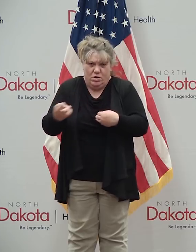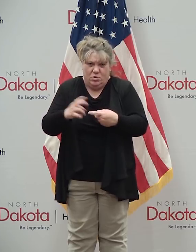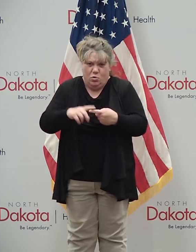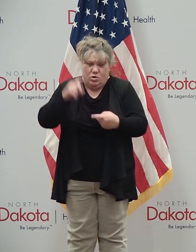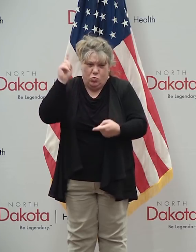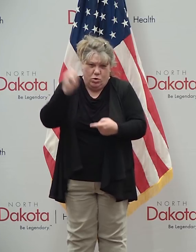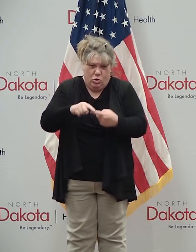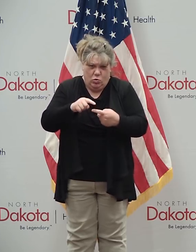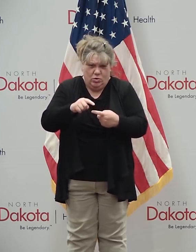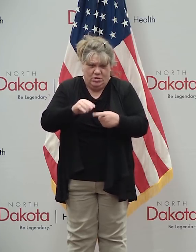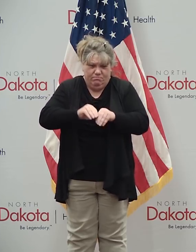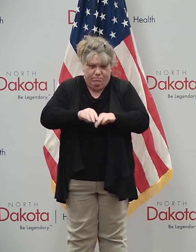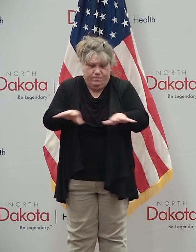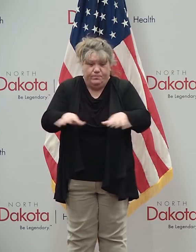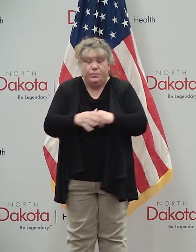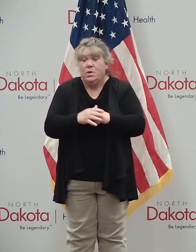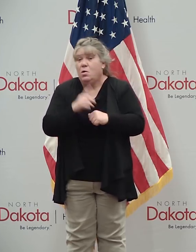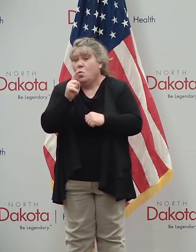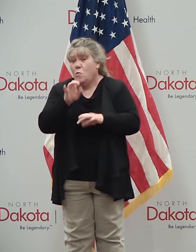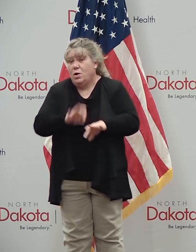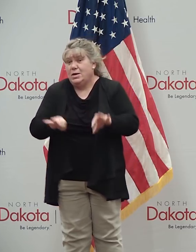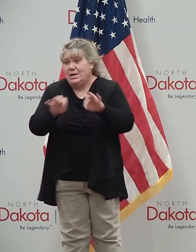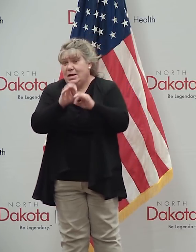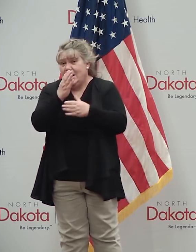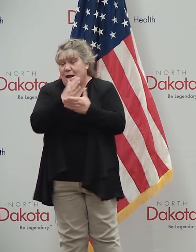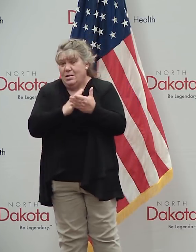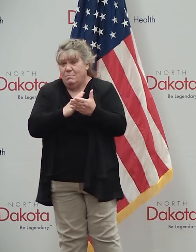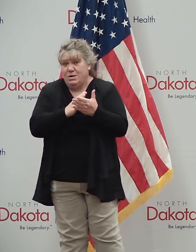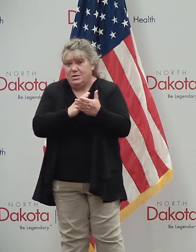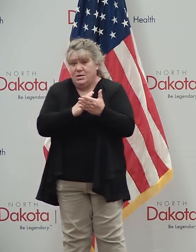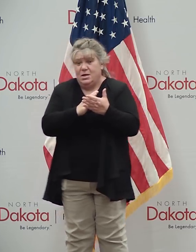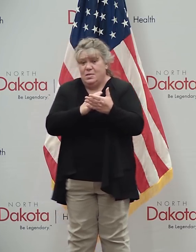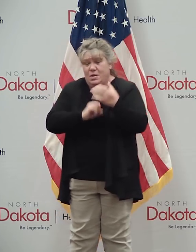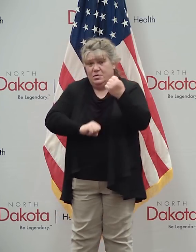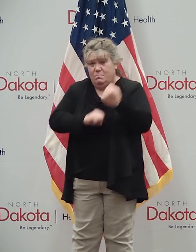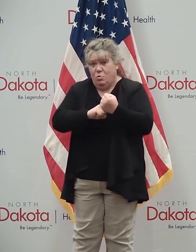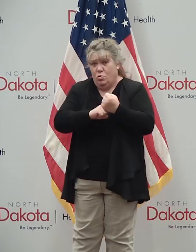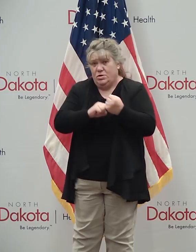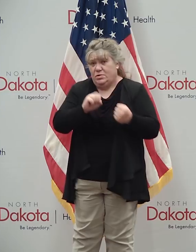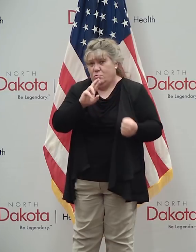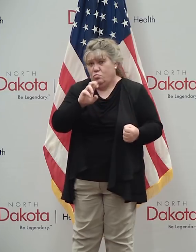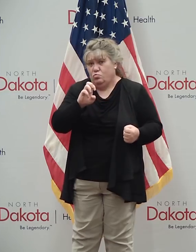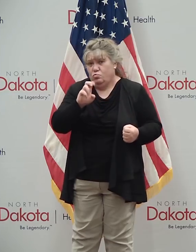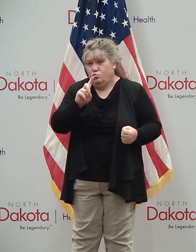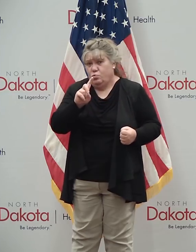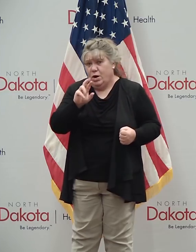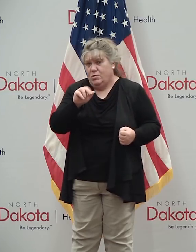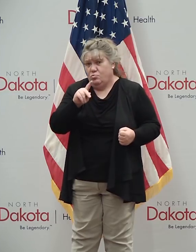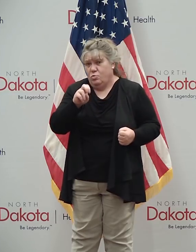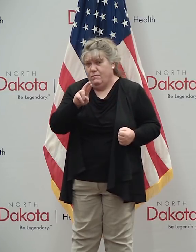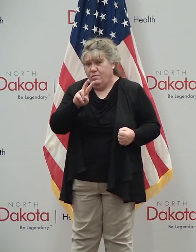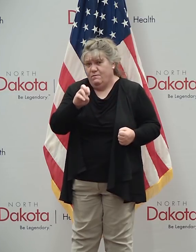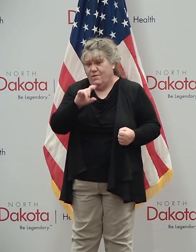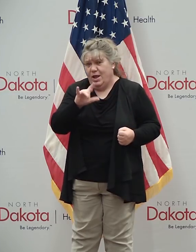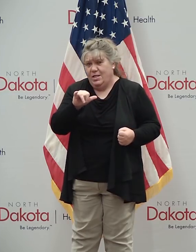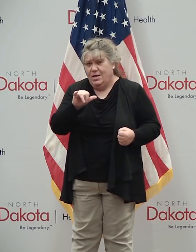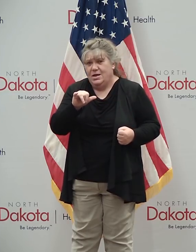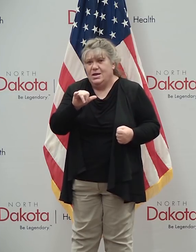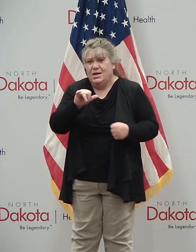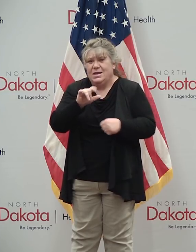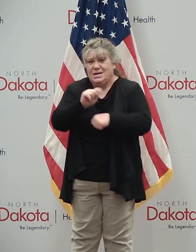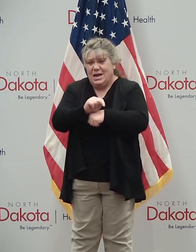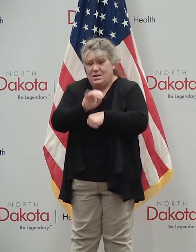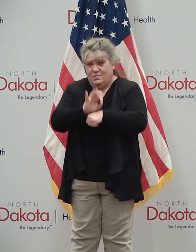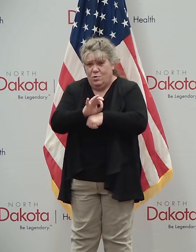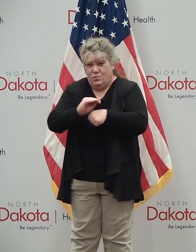happens. One of the key elements I talked about that fits lines with this Red River Valley COVID task force is all the work that we are